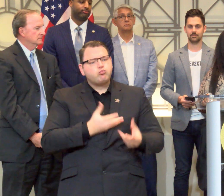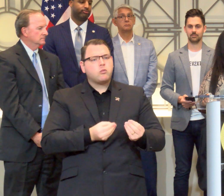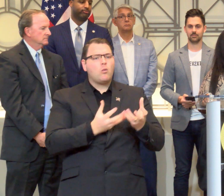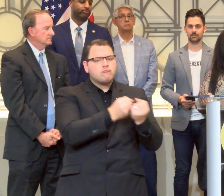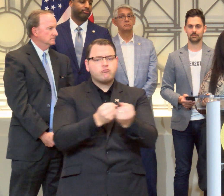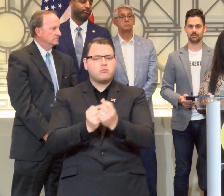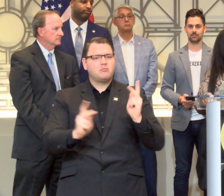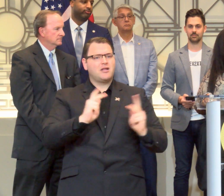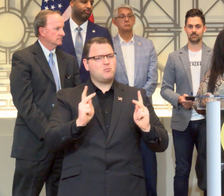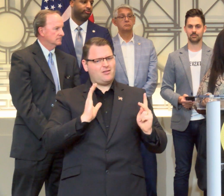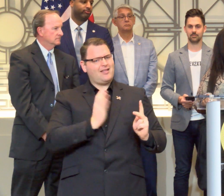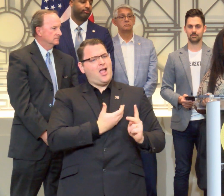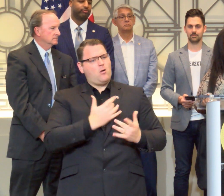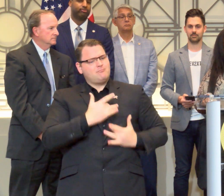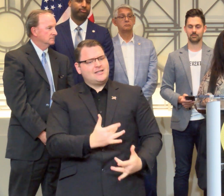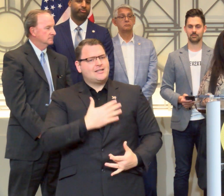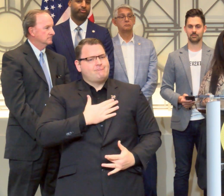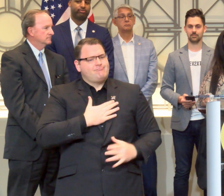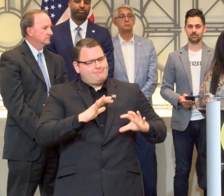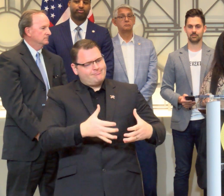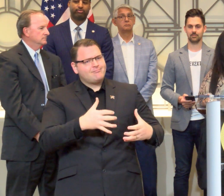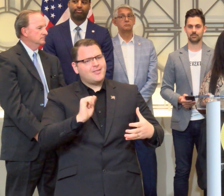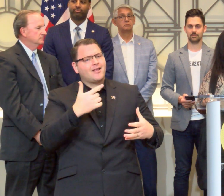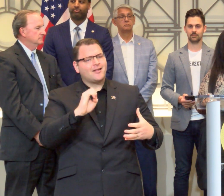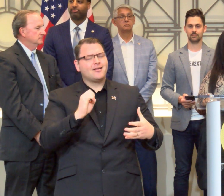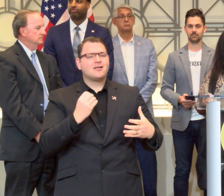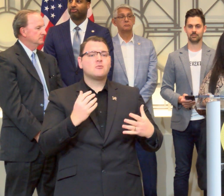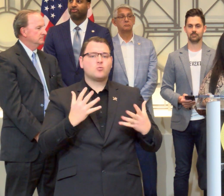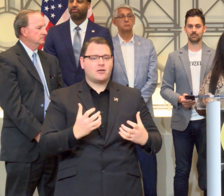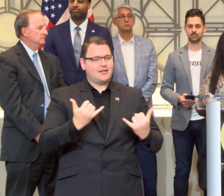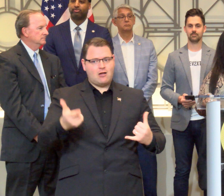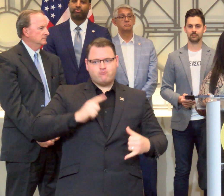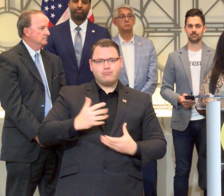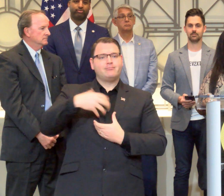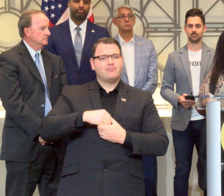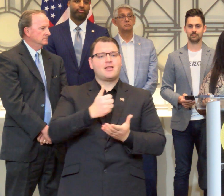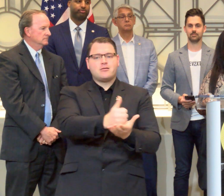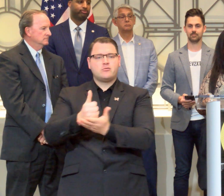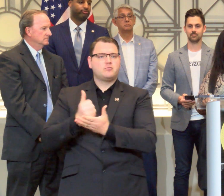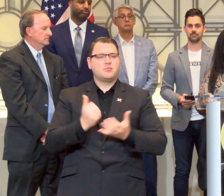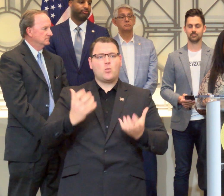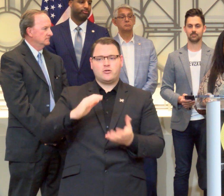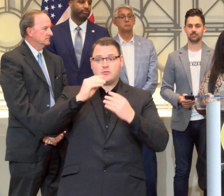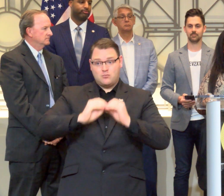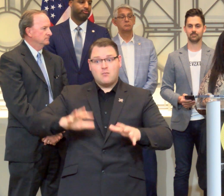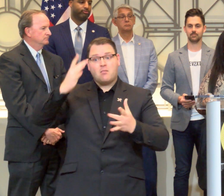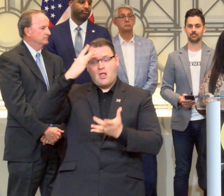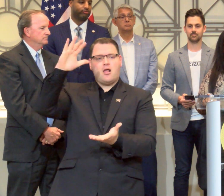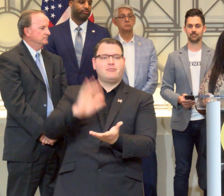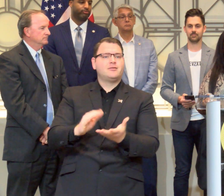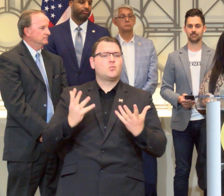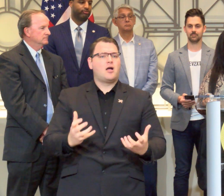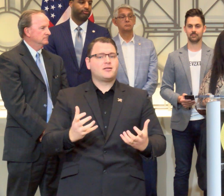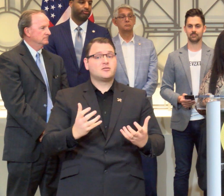our time to put our compassion into action and to do our part as well to help mitigate this disease. So I want